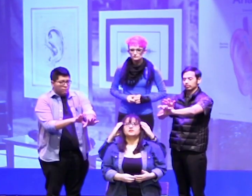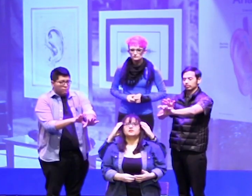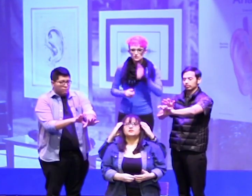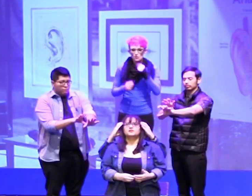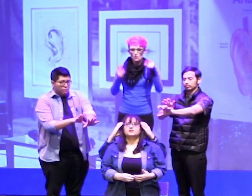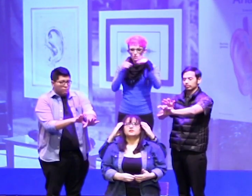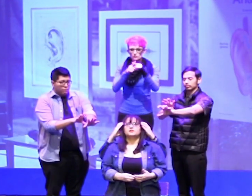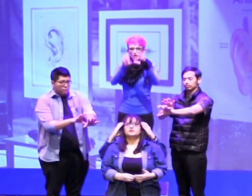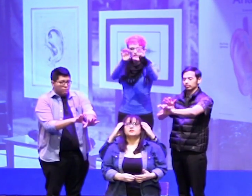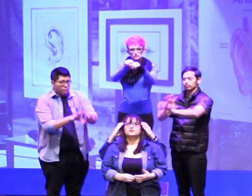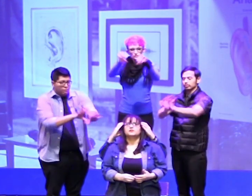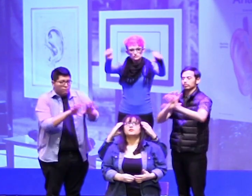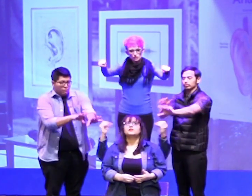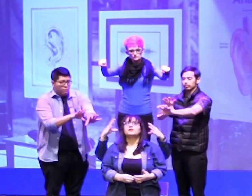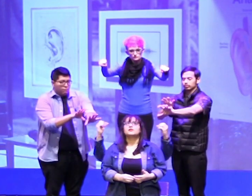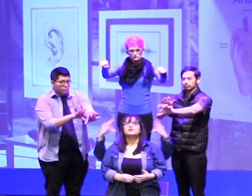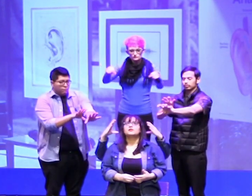Say the word hot dog.